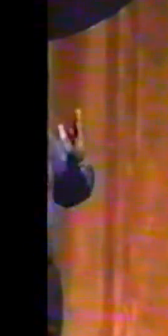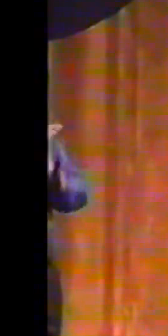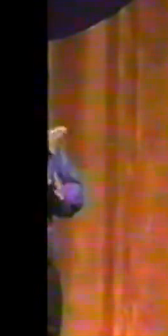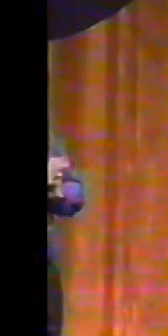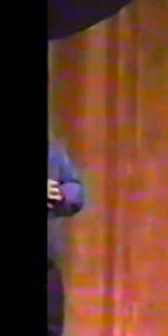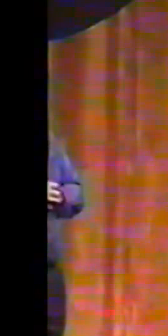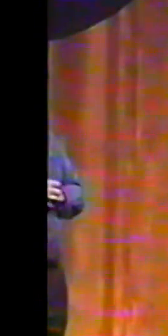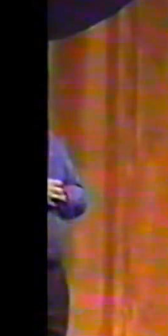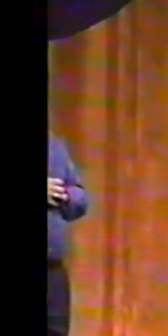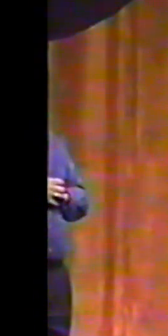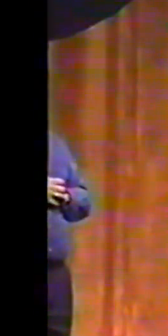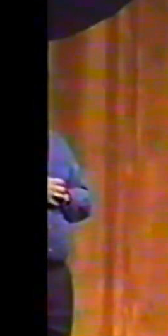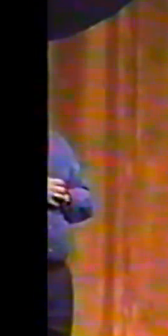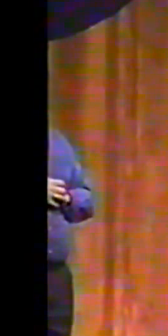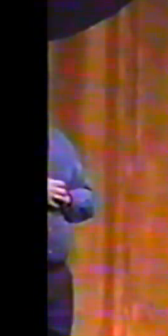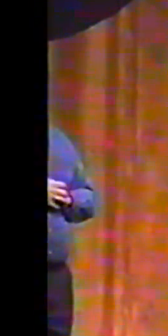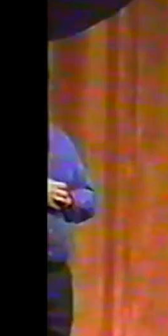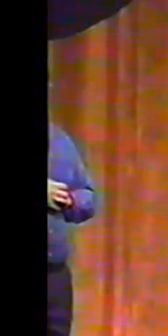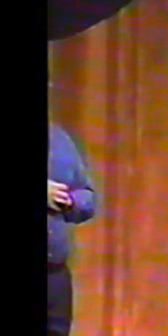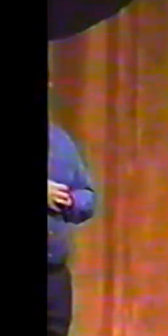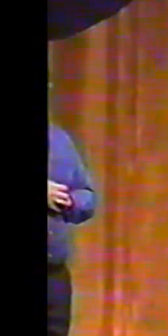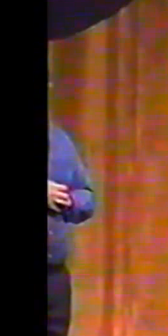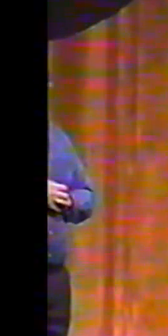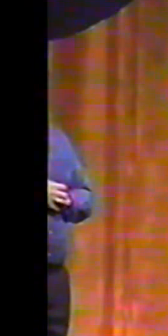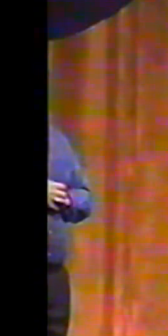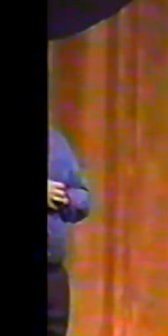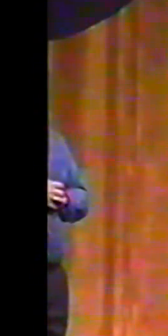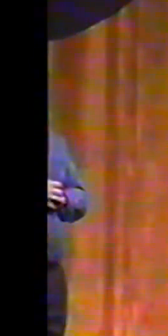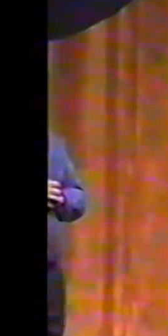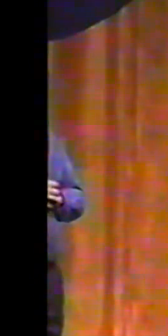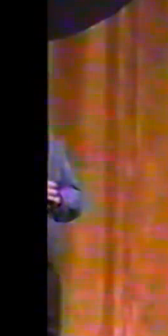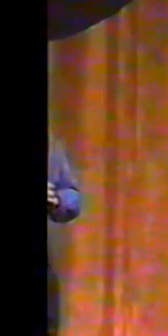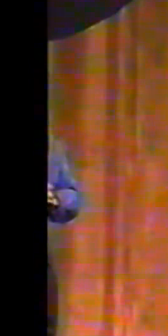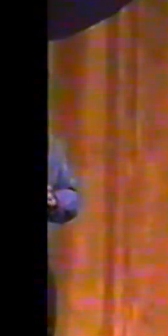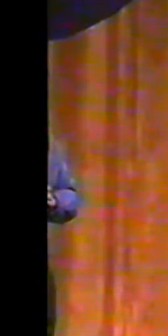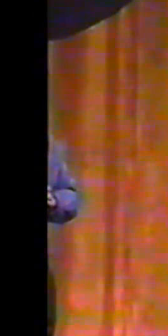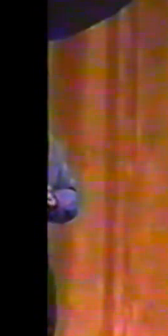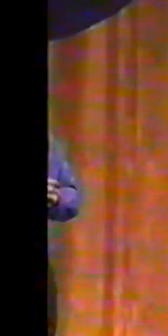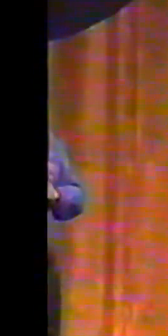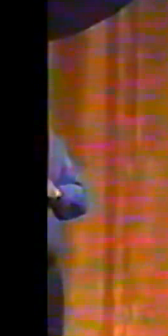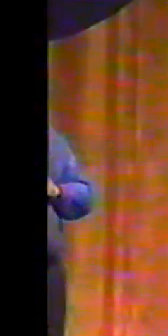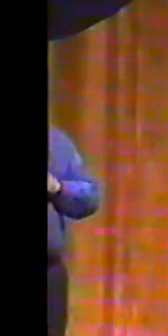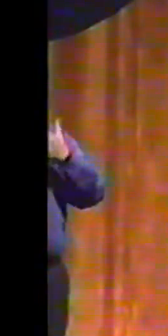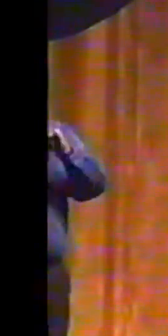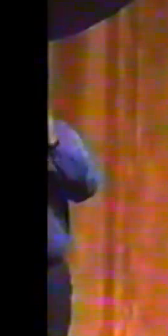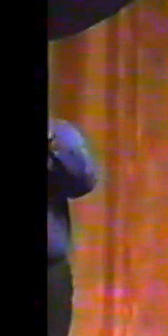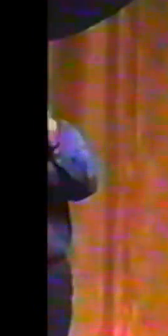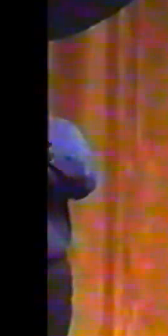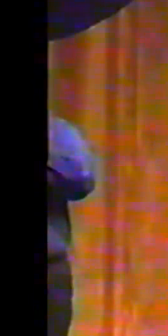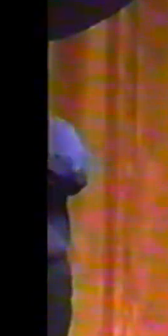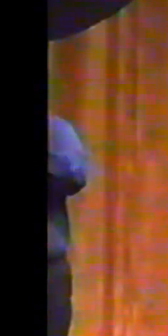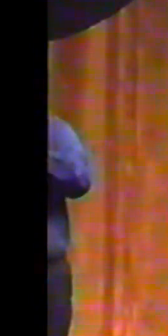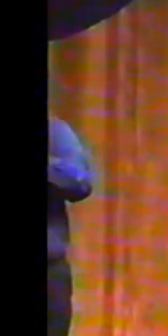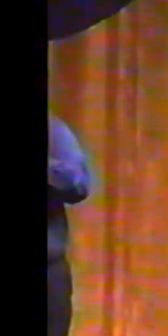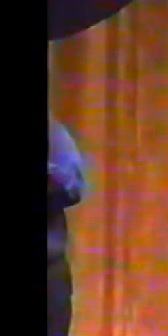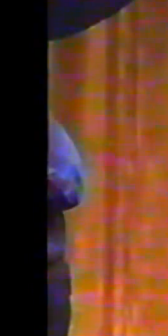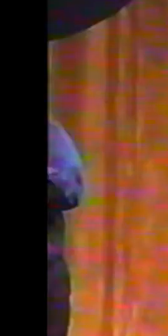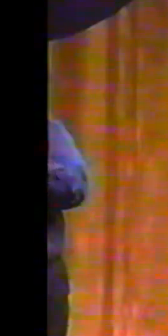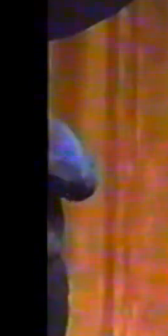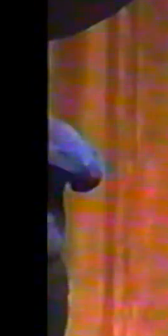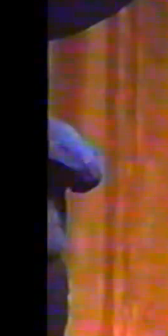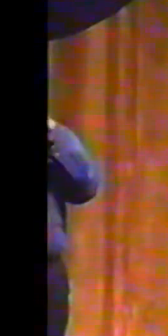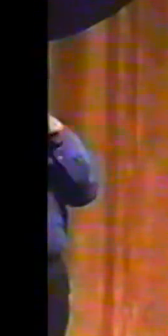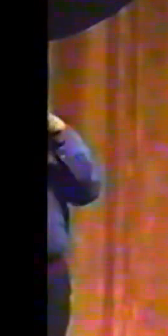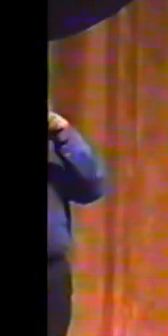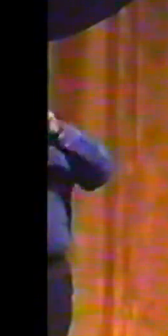and again, I want to point out, this is it, notwithstanding the great efforts of a lot of people who work at the agency, that it is a very troubled agency. And there